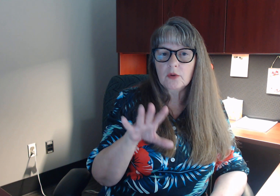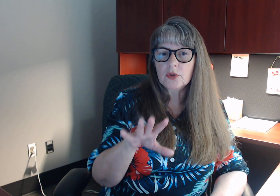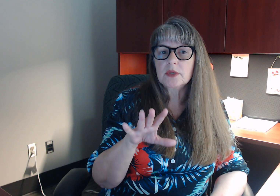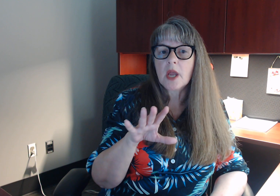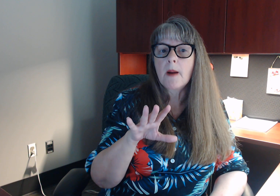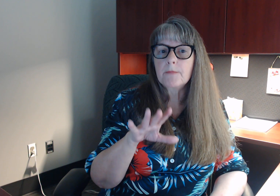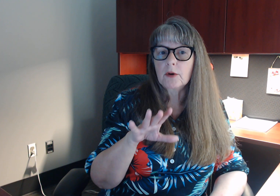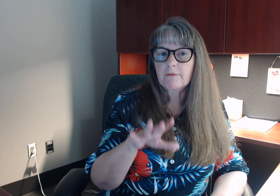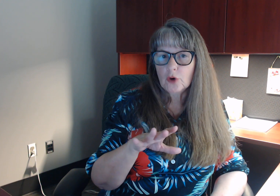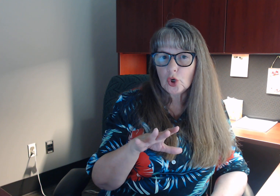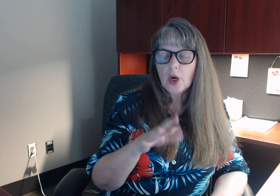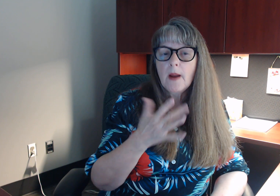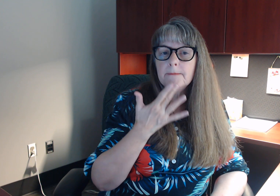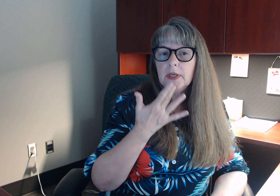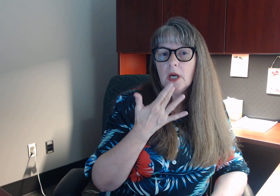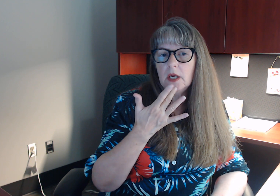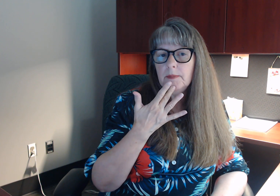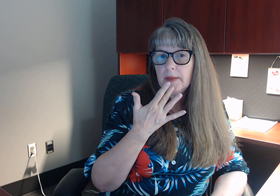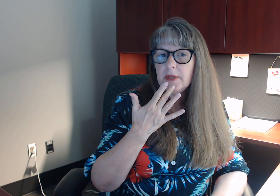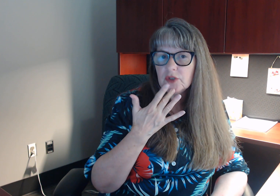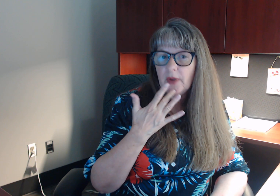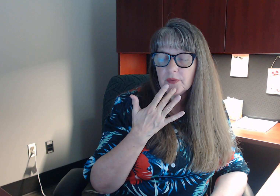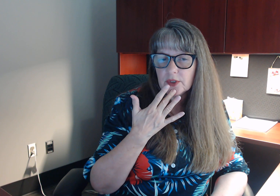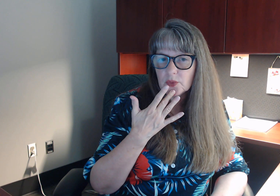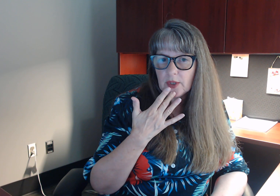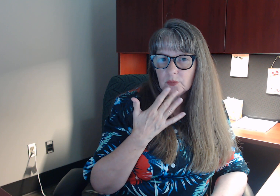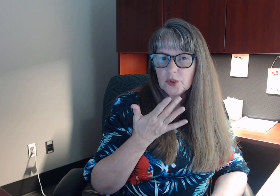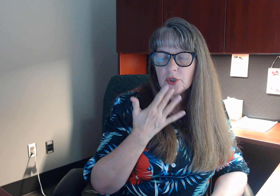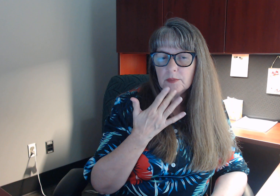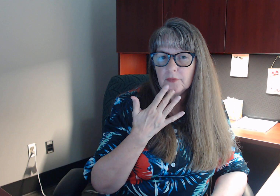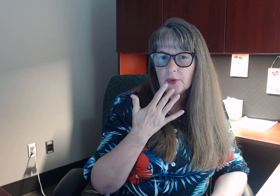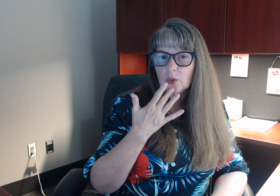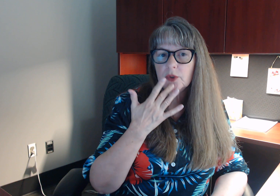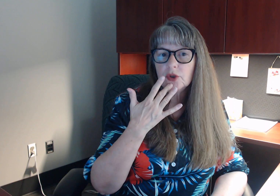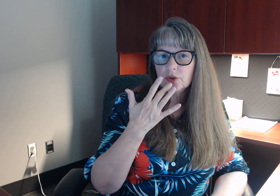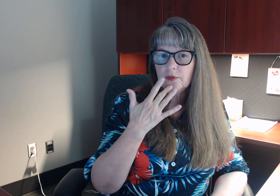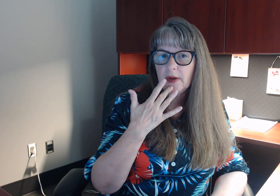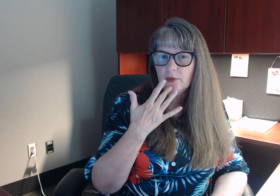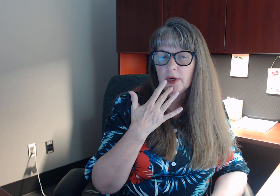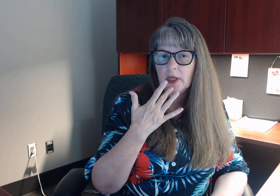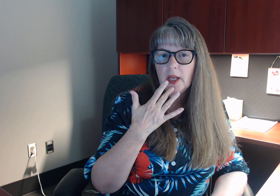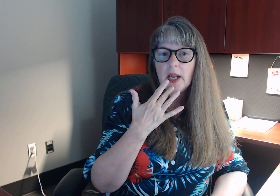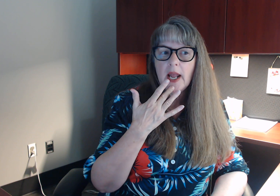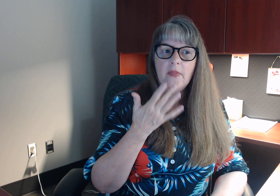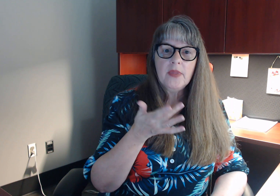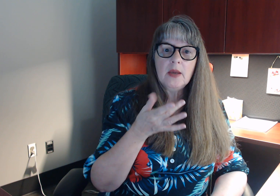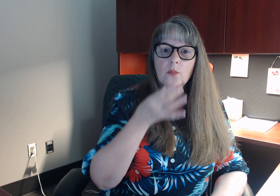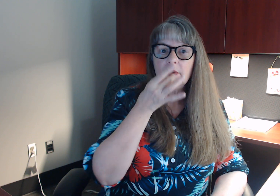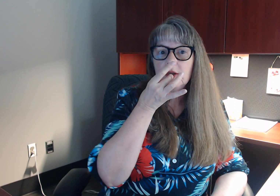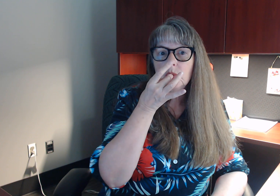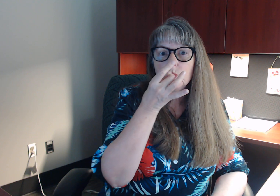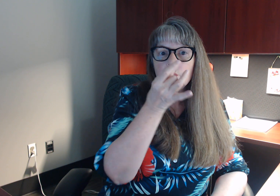is prefer, but it means favorite as well. Which do you prefer? Which is your favorite? And then when they do,